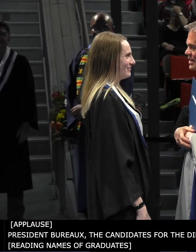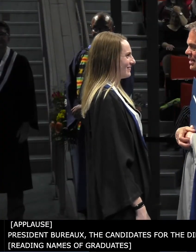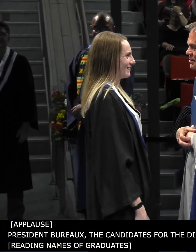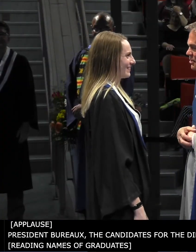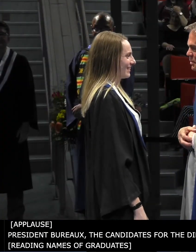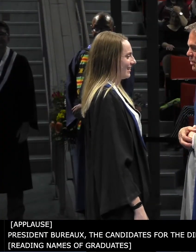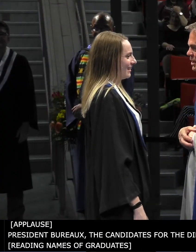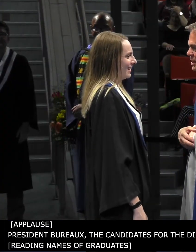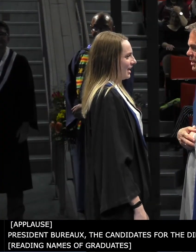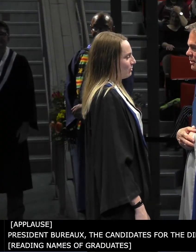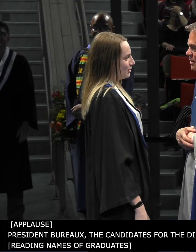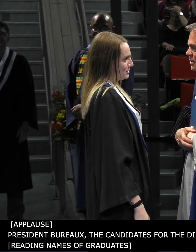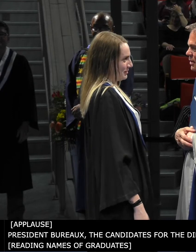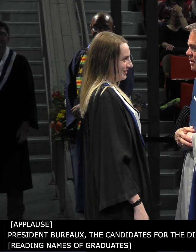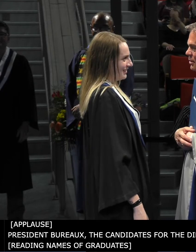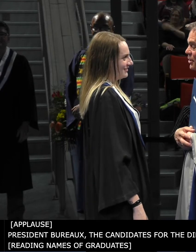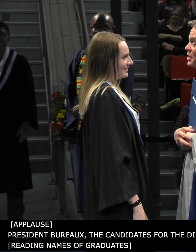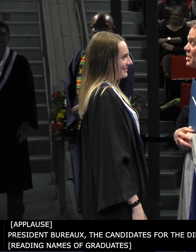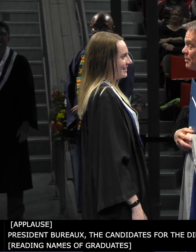Thank you very much, Adam. Yeah, no problem.